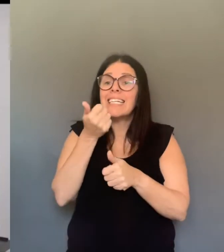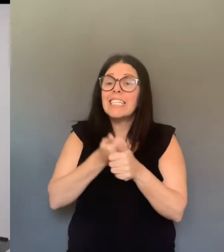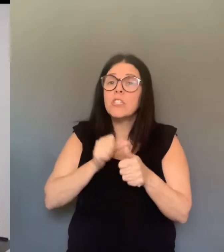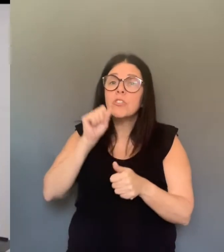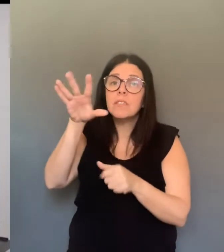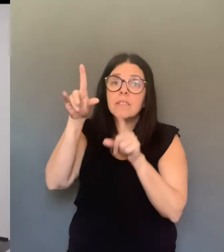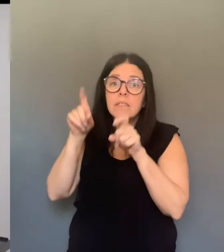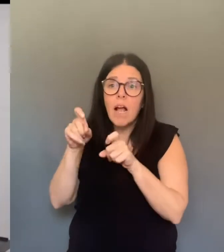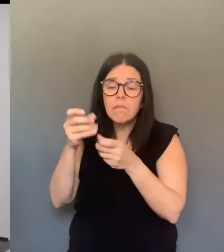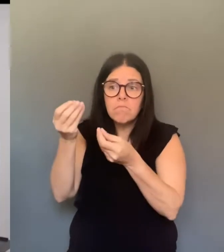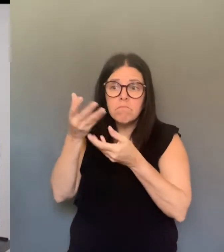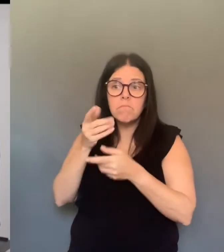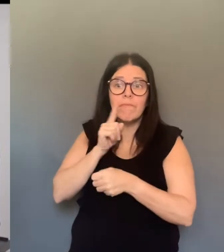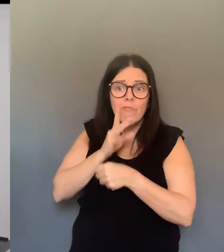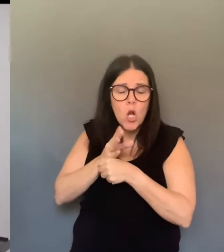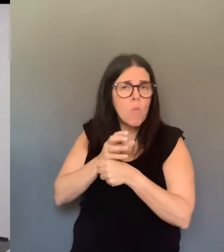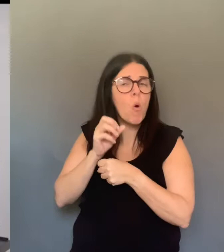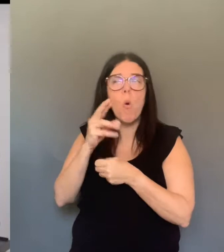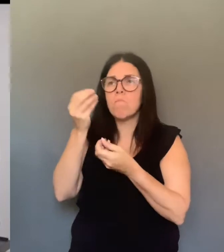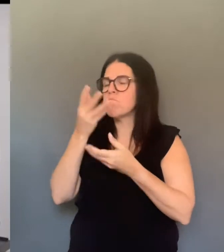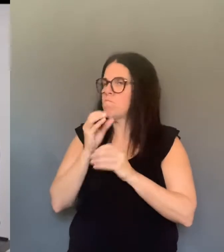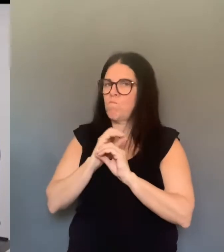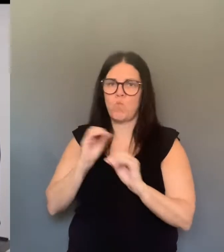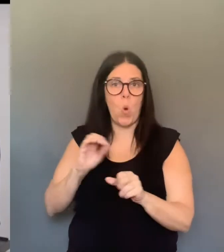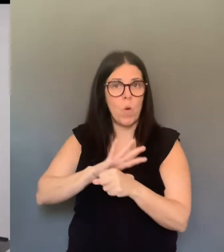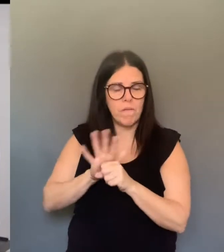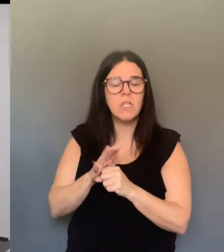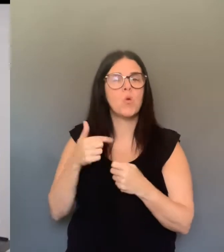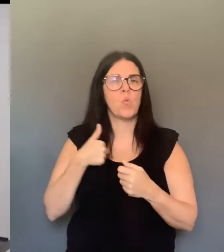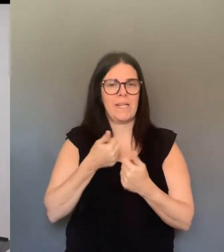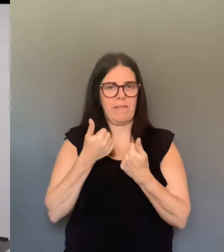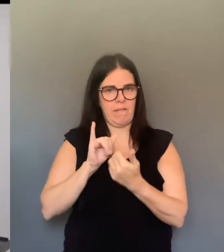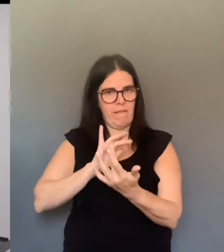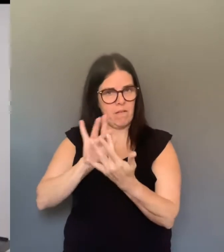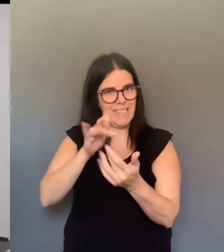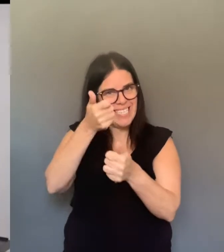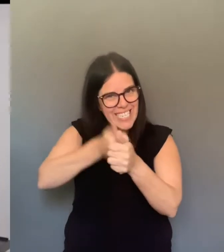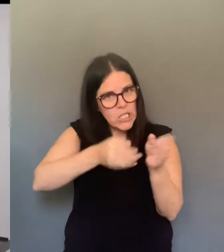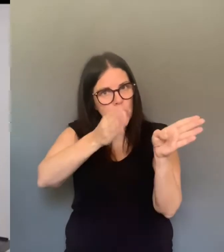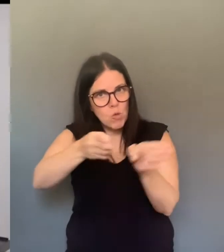self-isolation for the remainder of the 14 days. Overall,